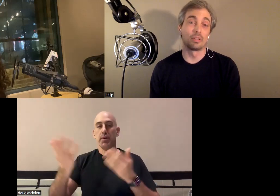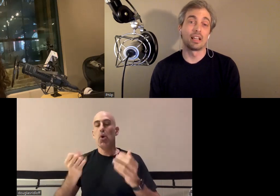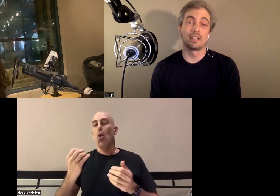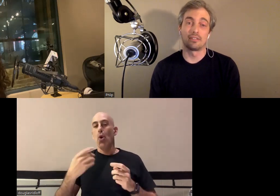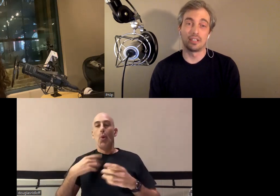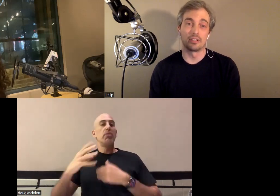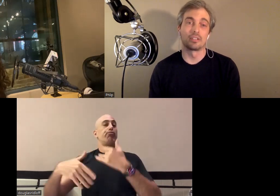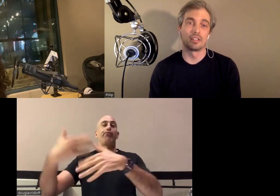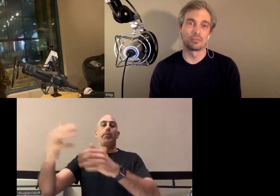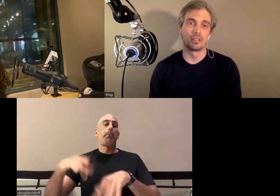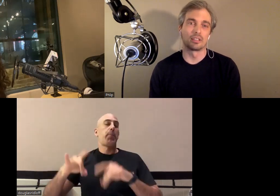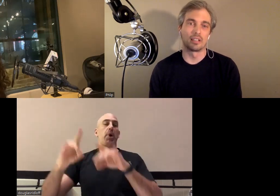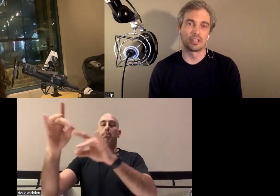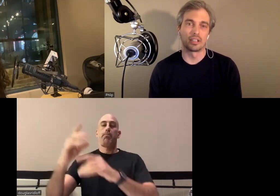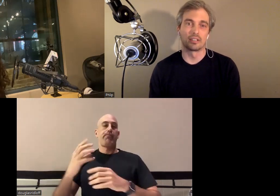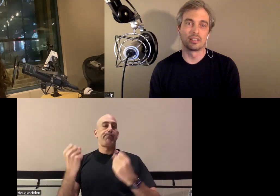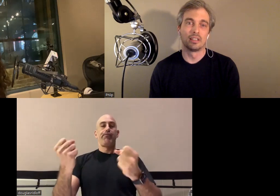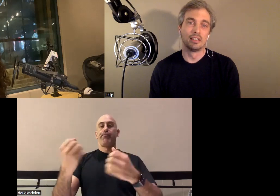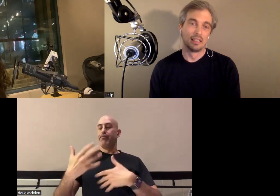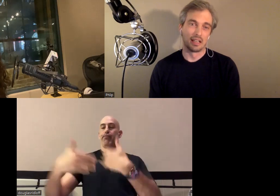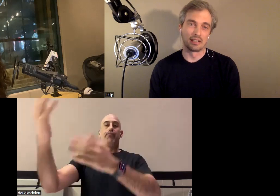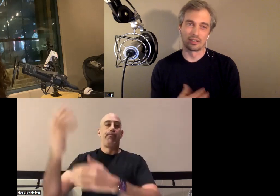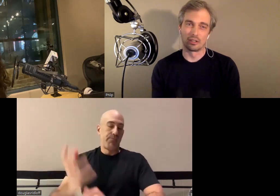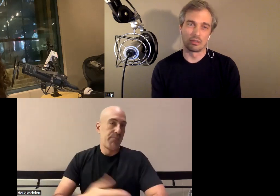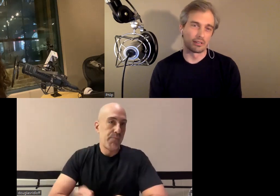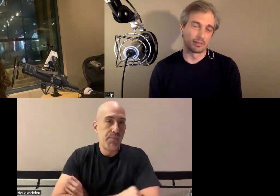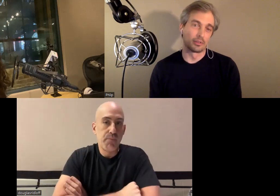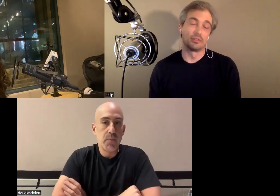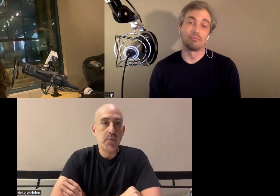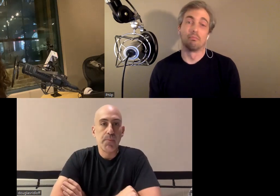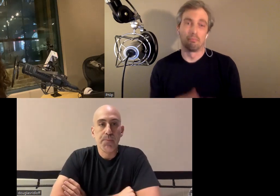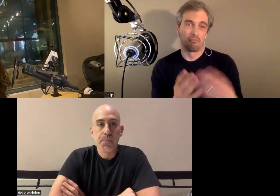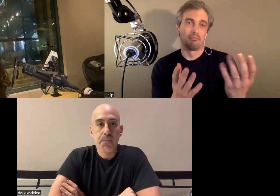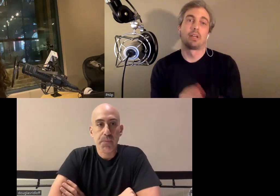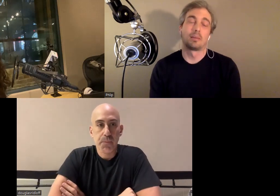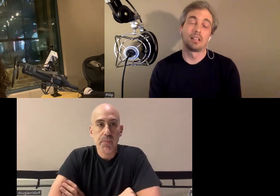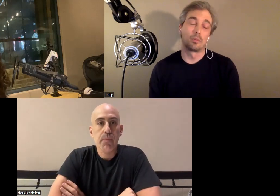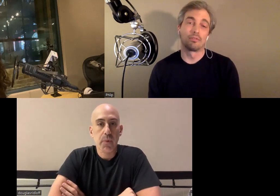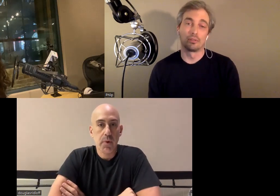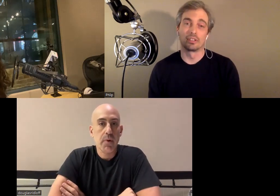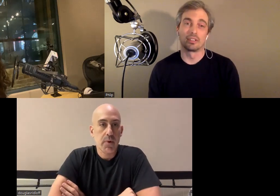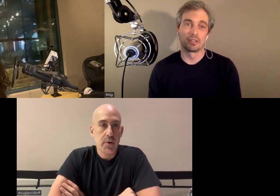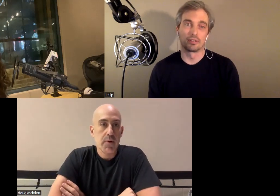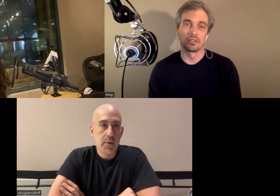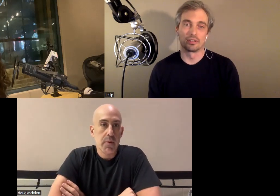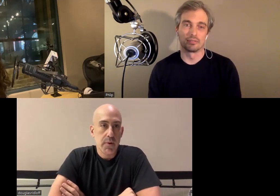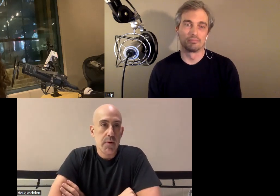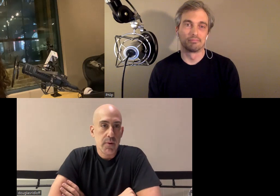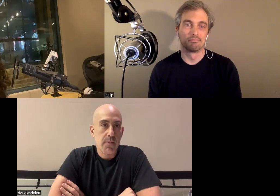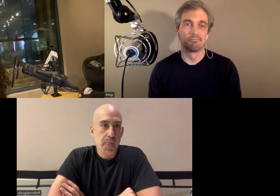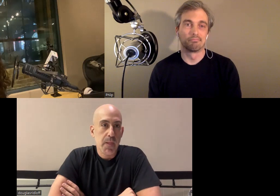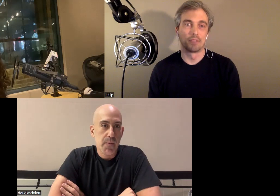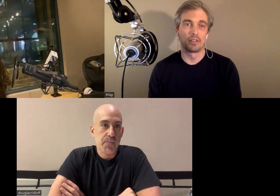with us. And we had deaf teachers as well as our educators. And so I was able to pick up a lot more fluency throughout those